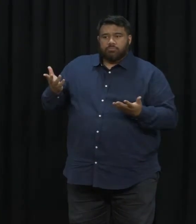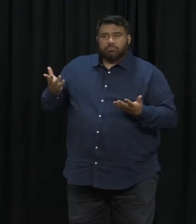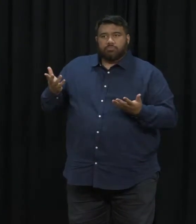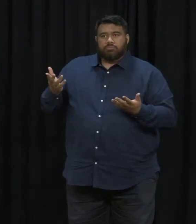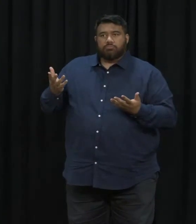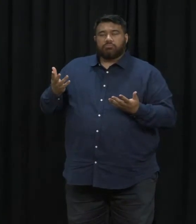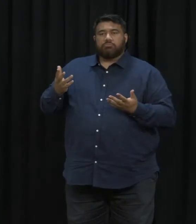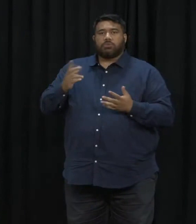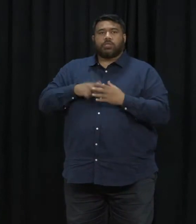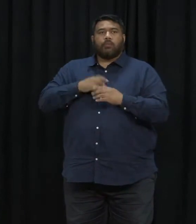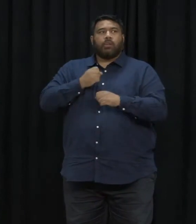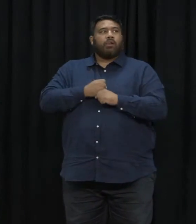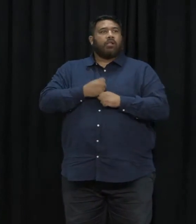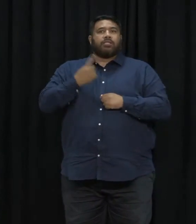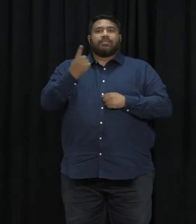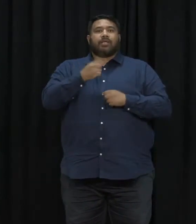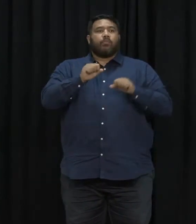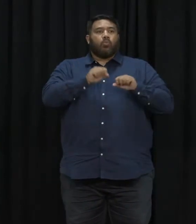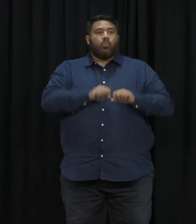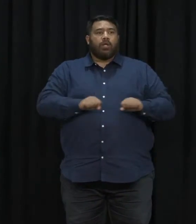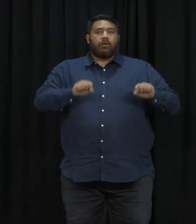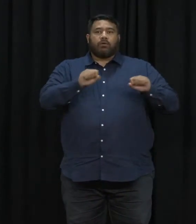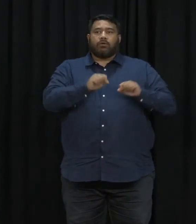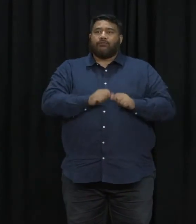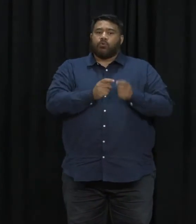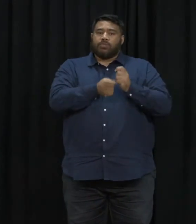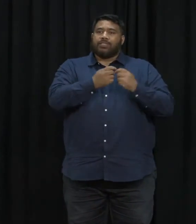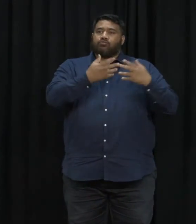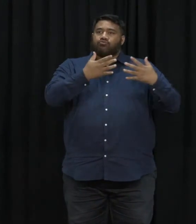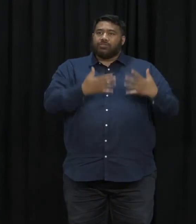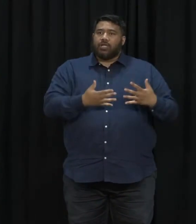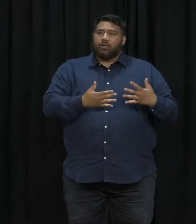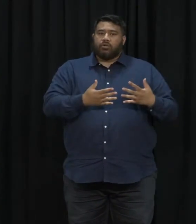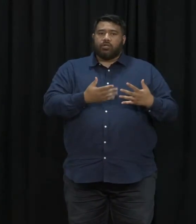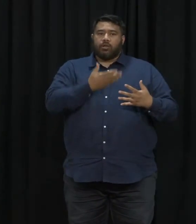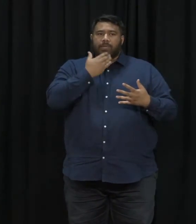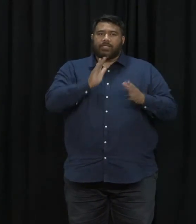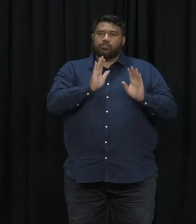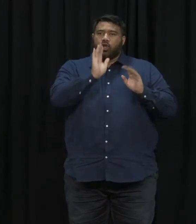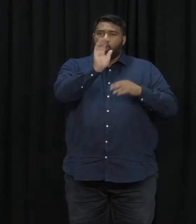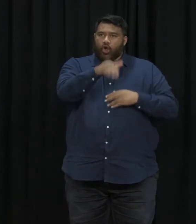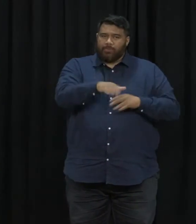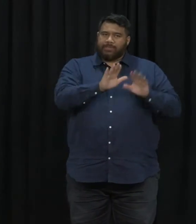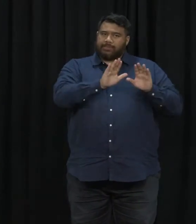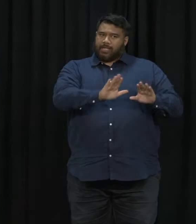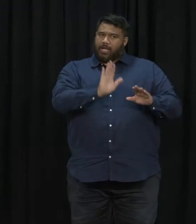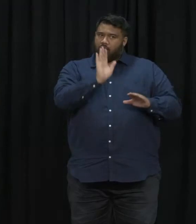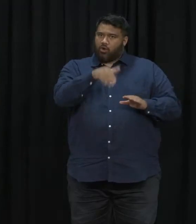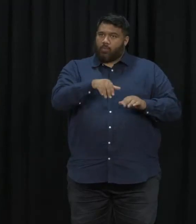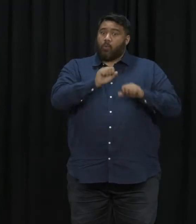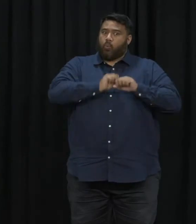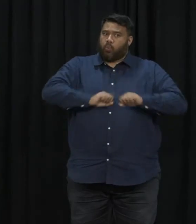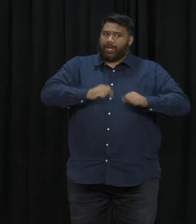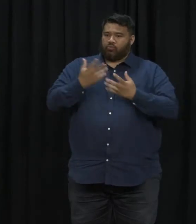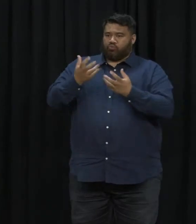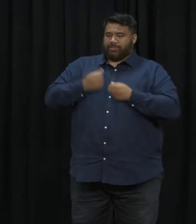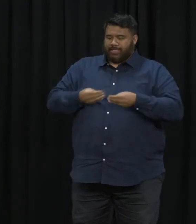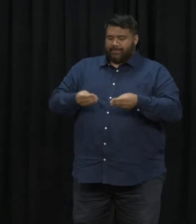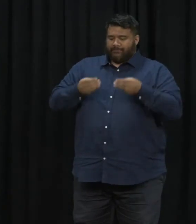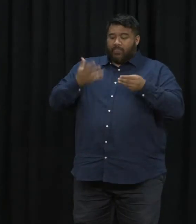or awaiting a COVID test result, go home. Return when it's safe for you, for your workmates and the team of 5